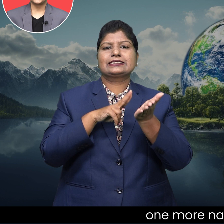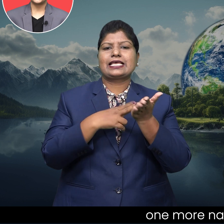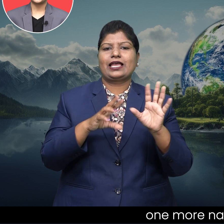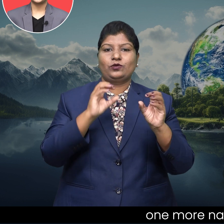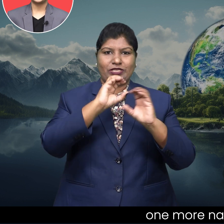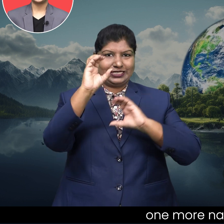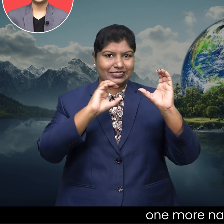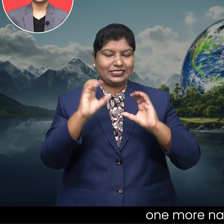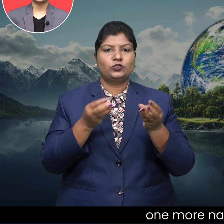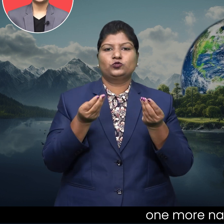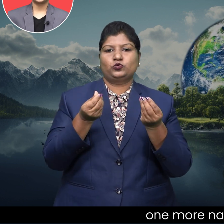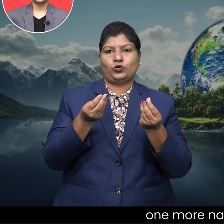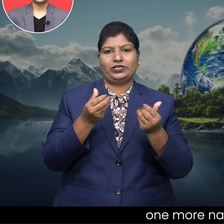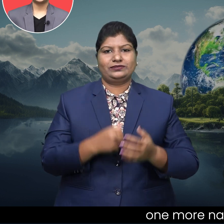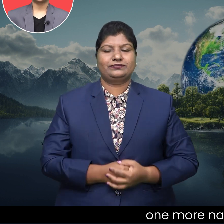soil.